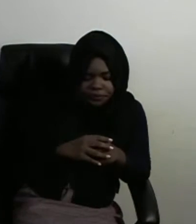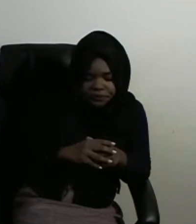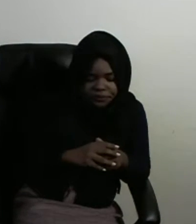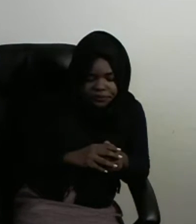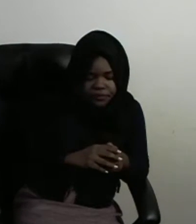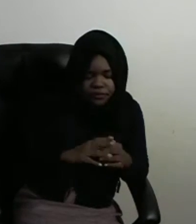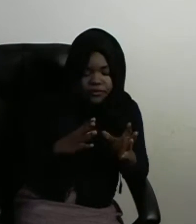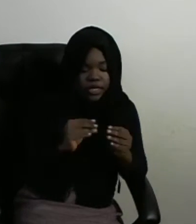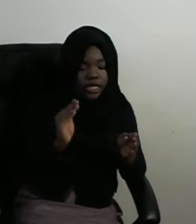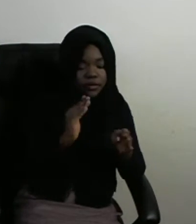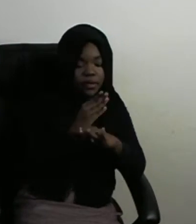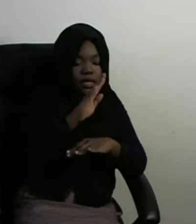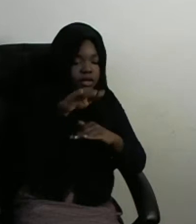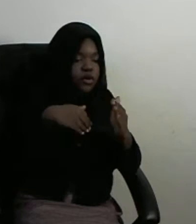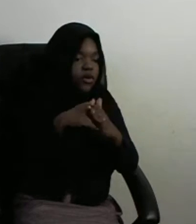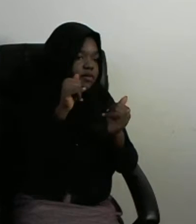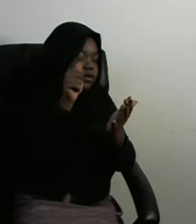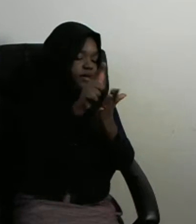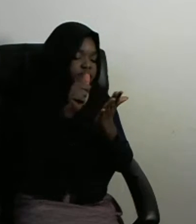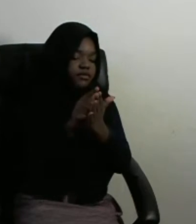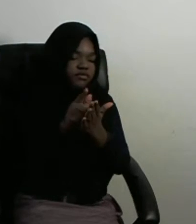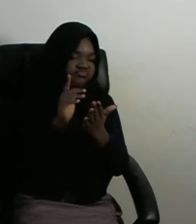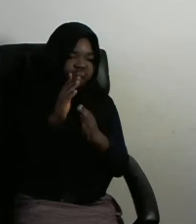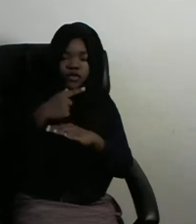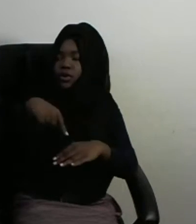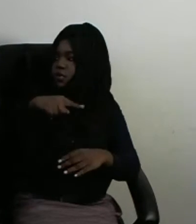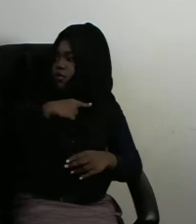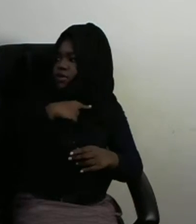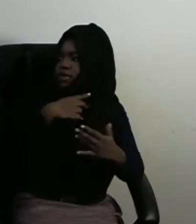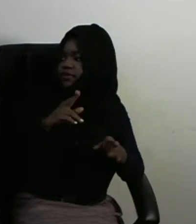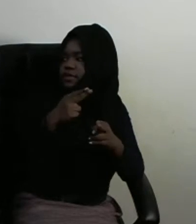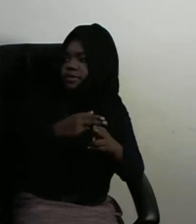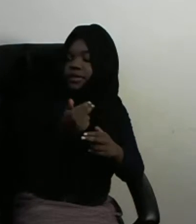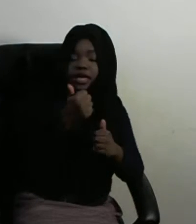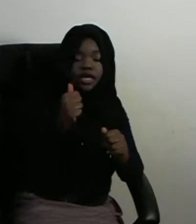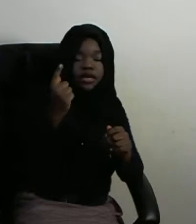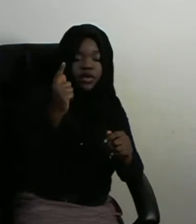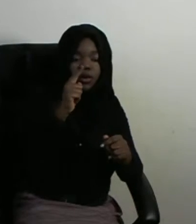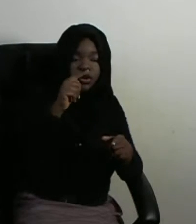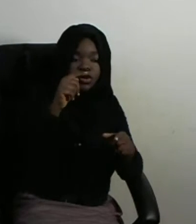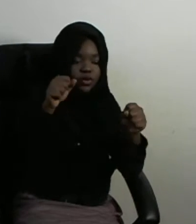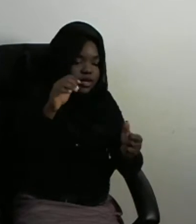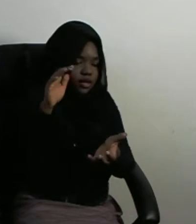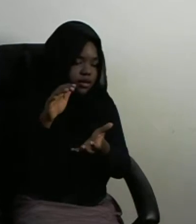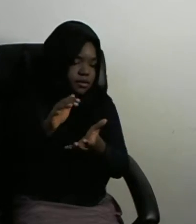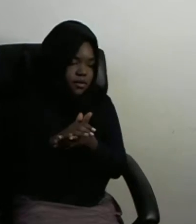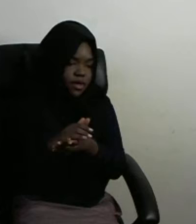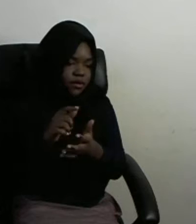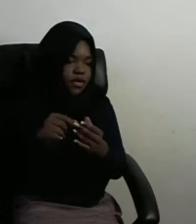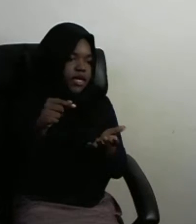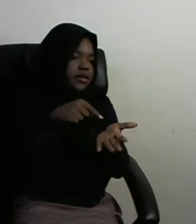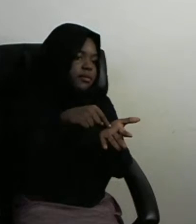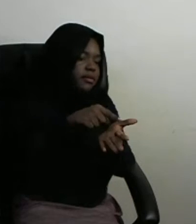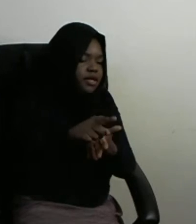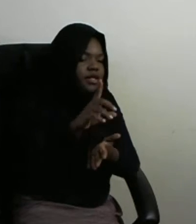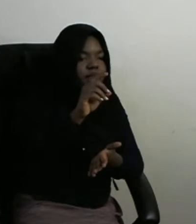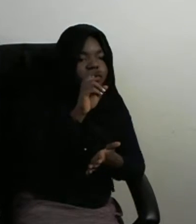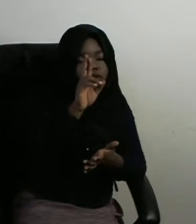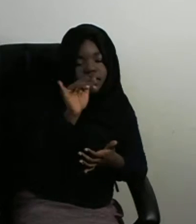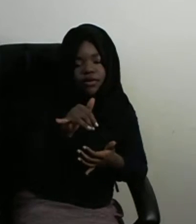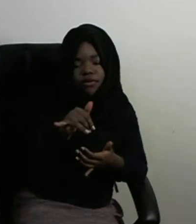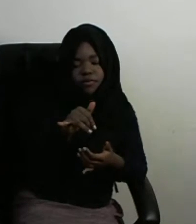and beyond all of those prohibitions that we mentioned, anyone else you could marry and pay them the